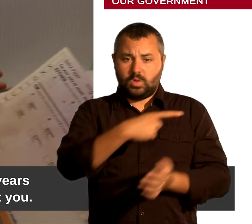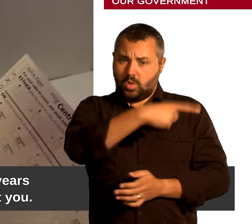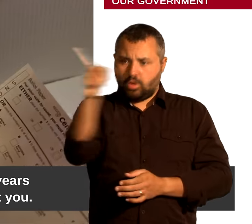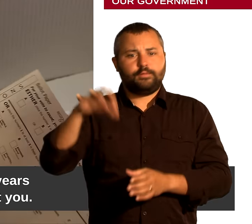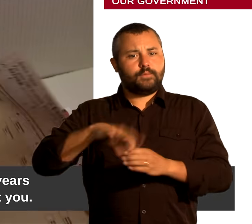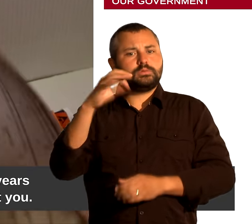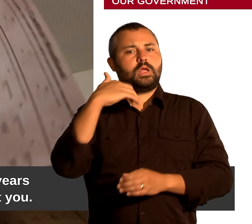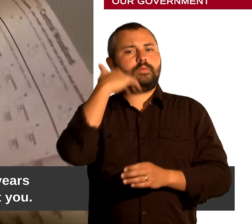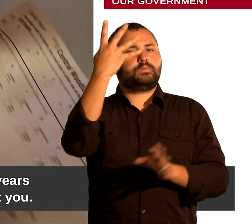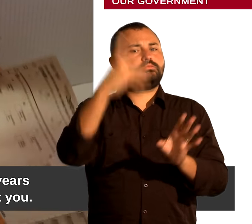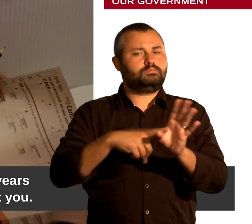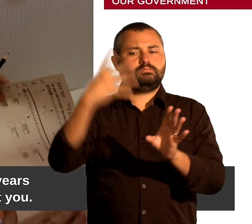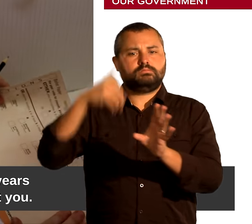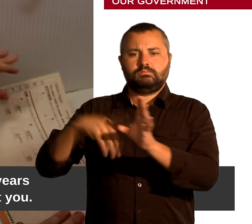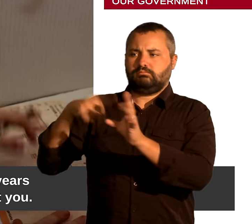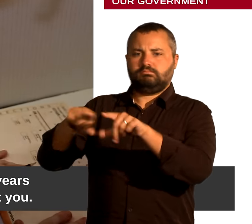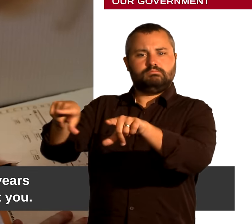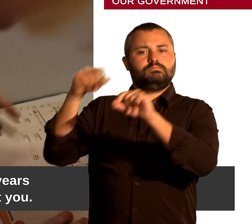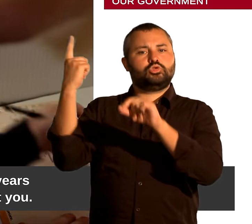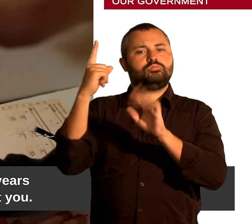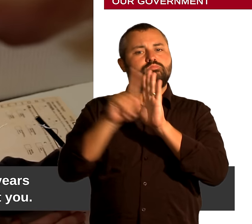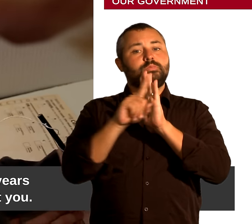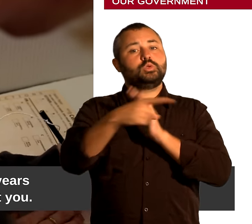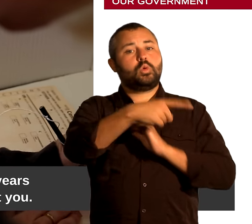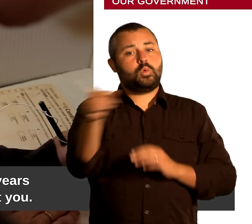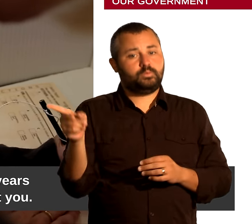You vote every four years for who will represent you.